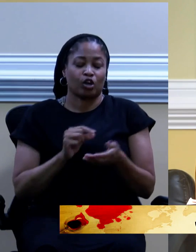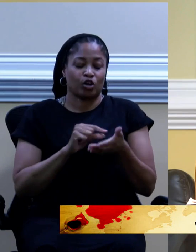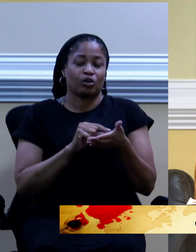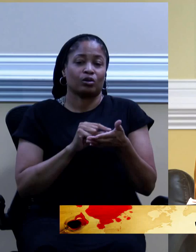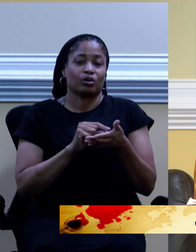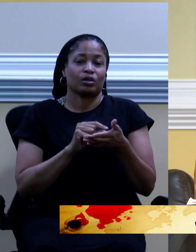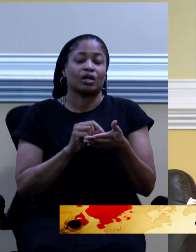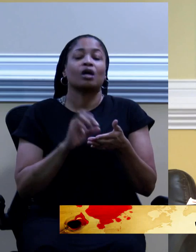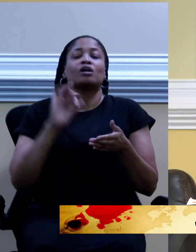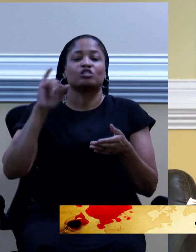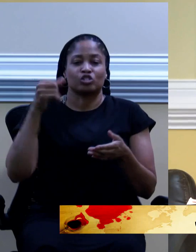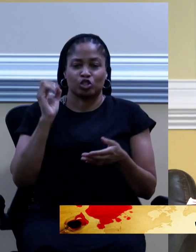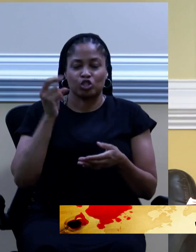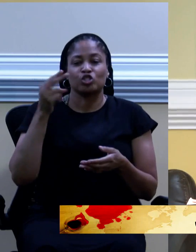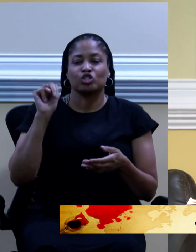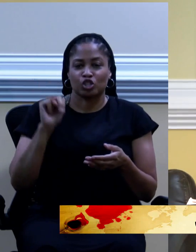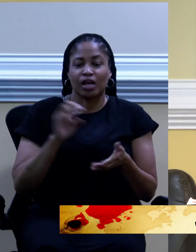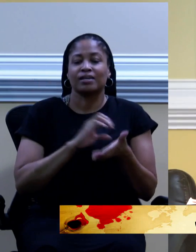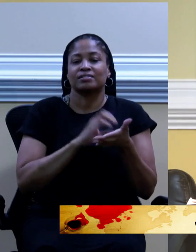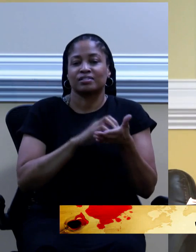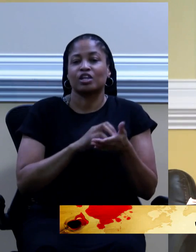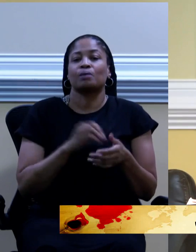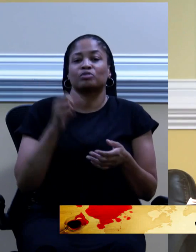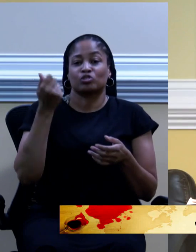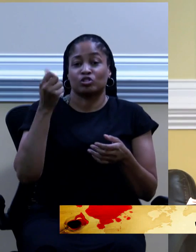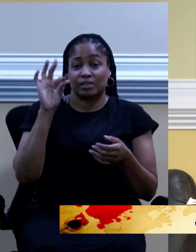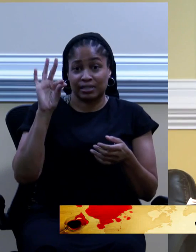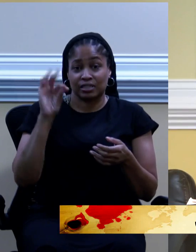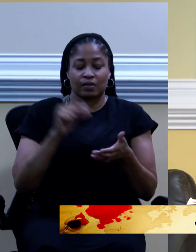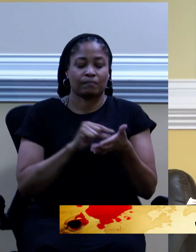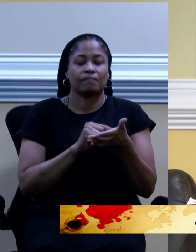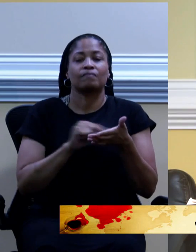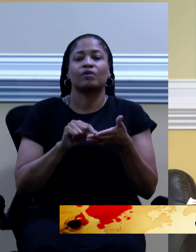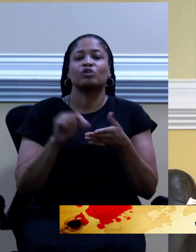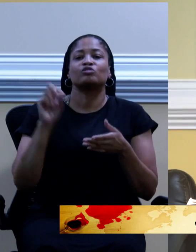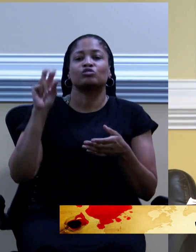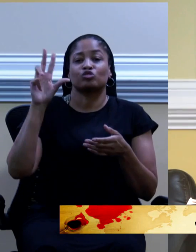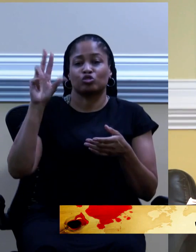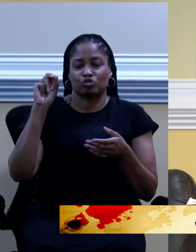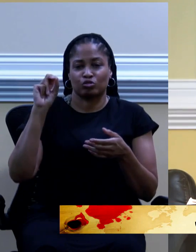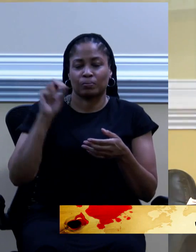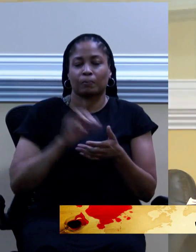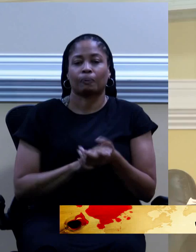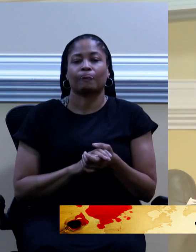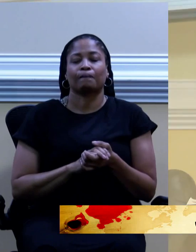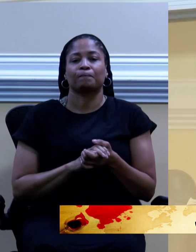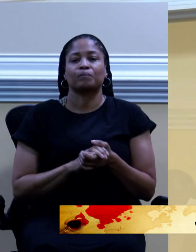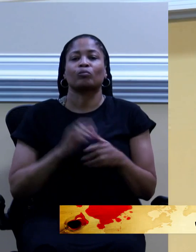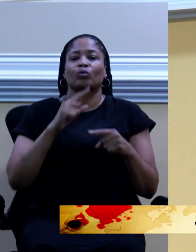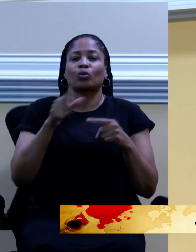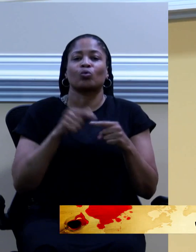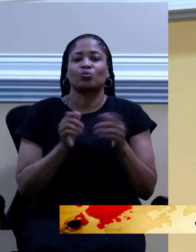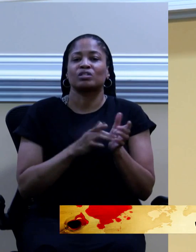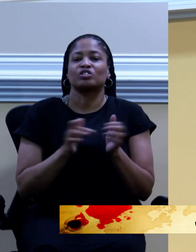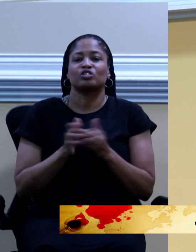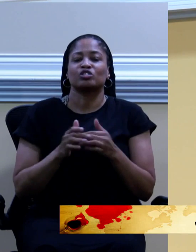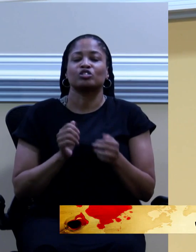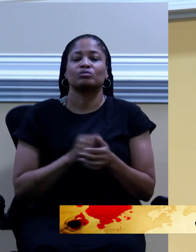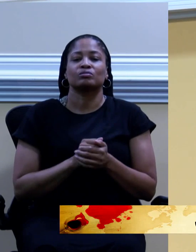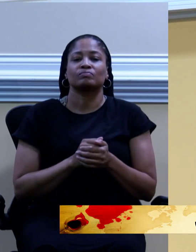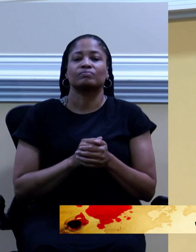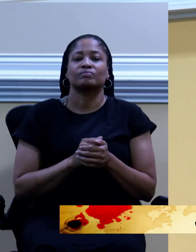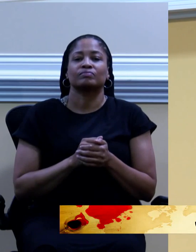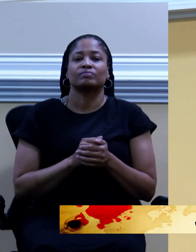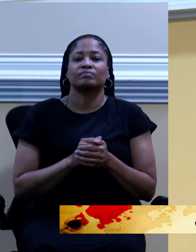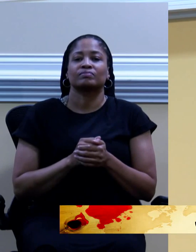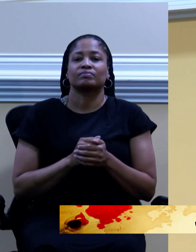chapter 19. And we're going to start reading at verse 30. 19 and 30. Go ahead and read. When Jesus, therefore, had